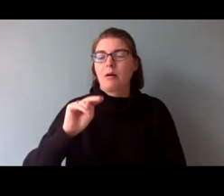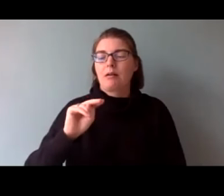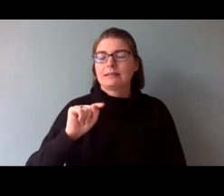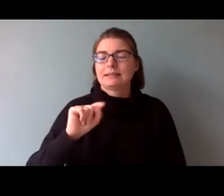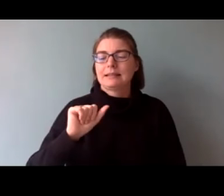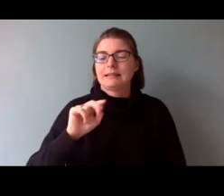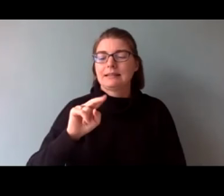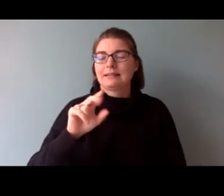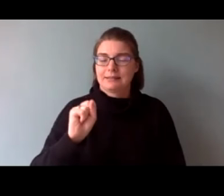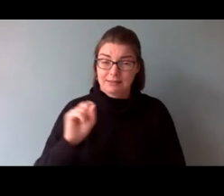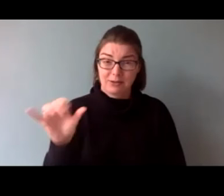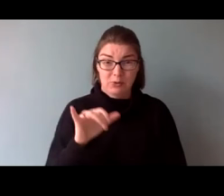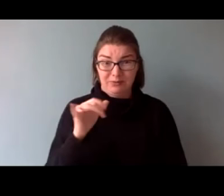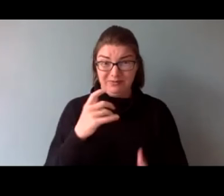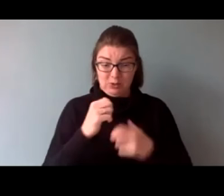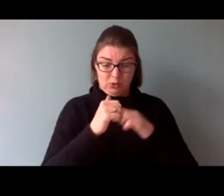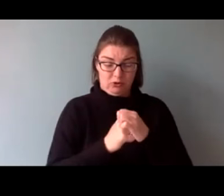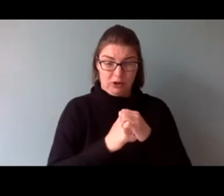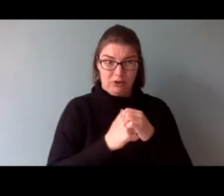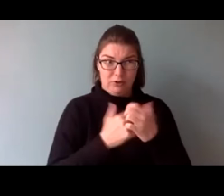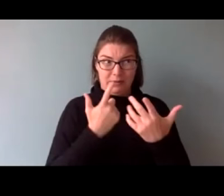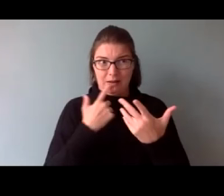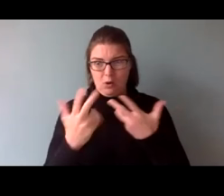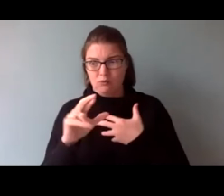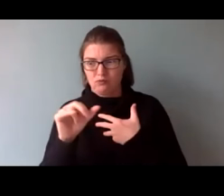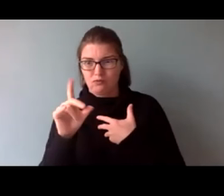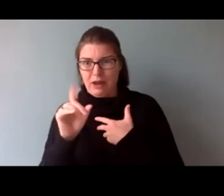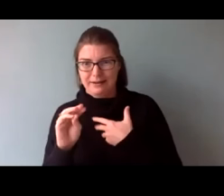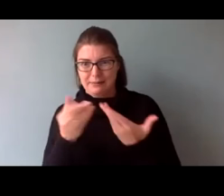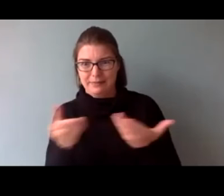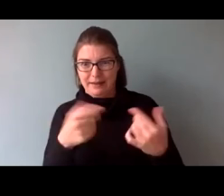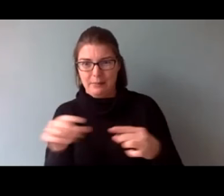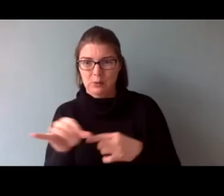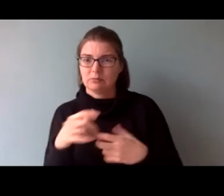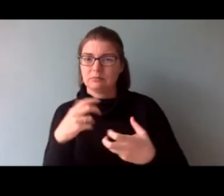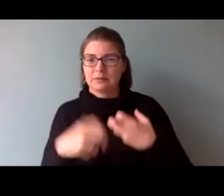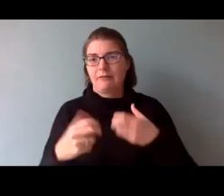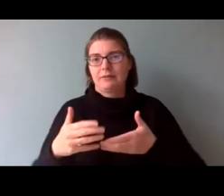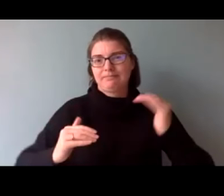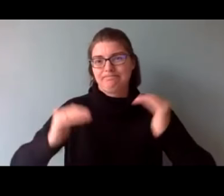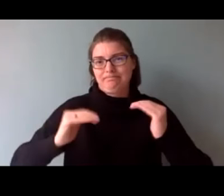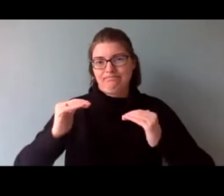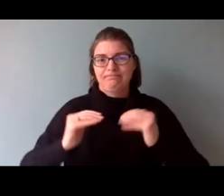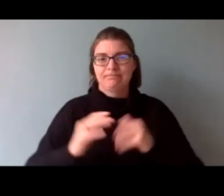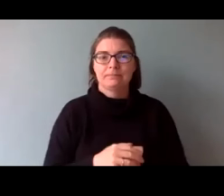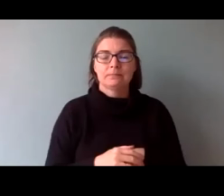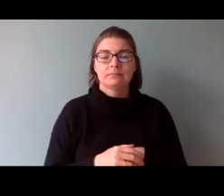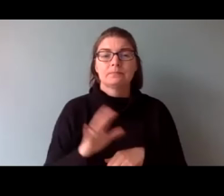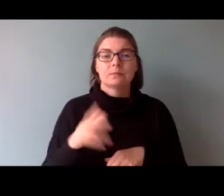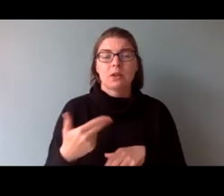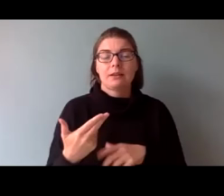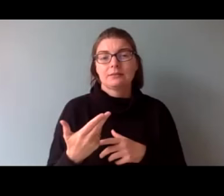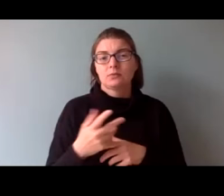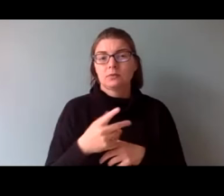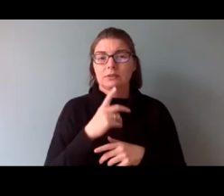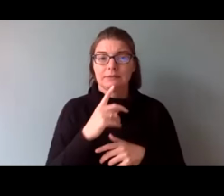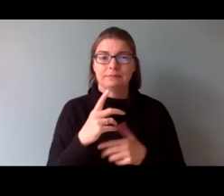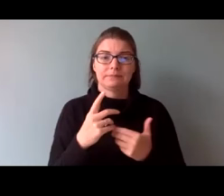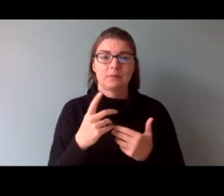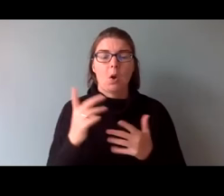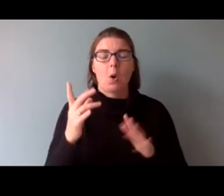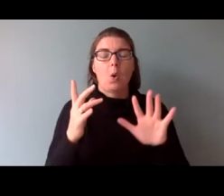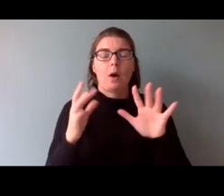structure that allows for just randomness to happen. So that is our kind of little kick. Actually, one